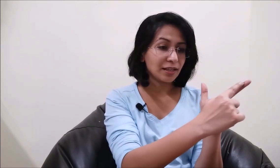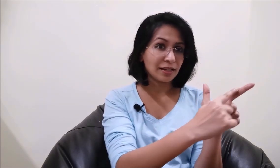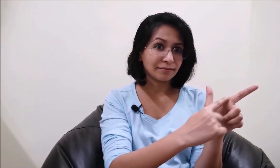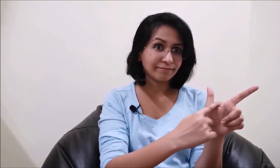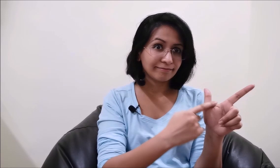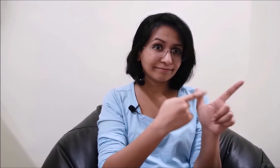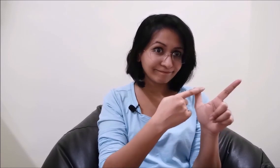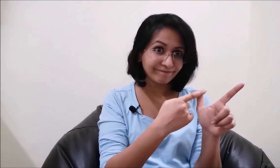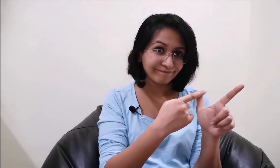then,